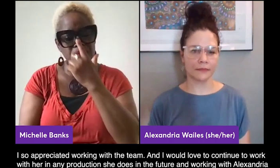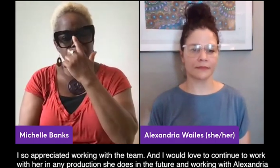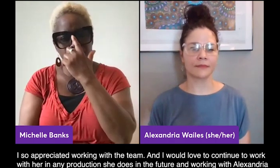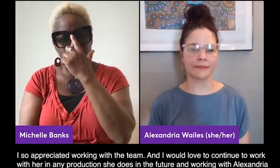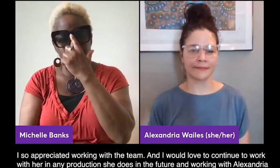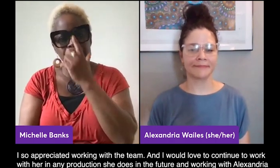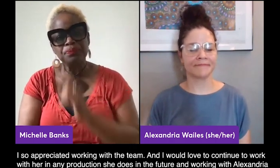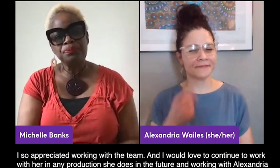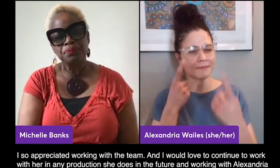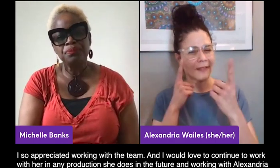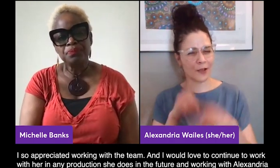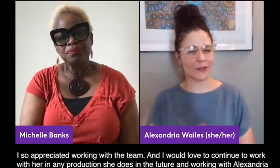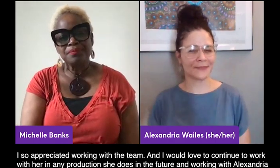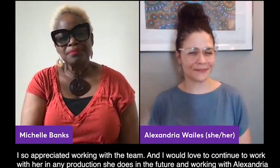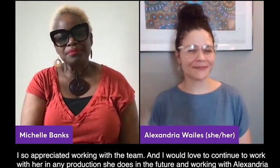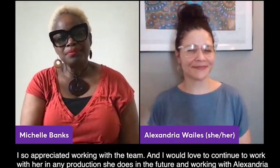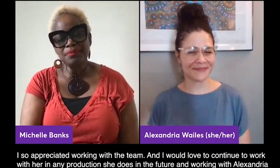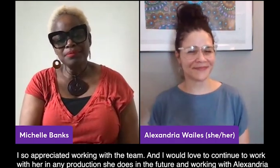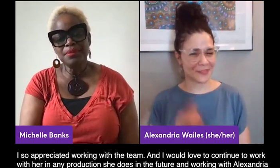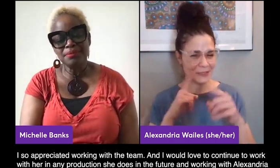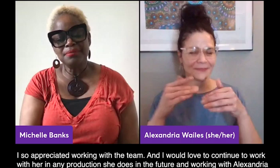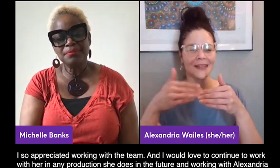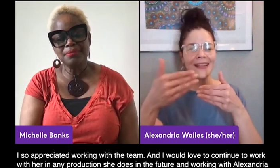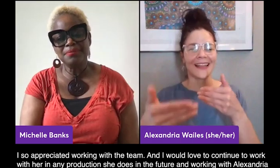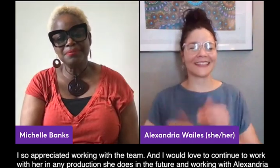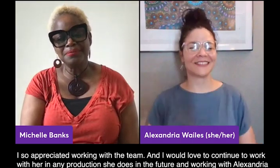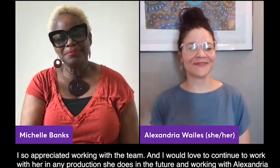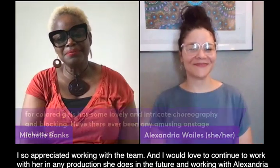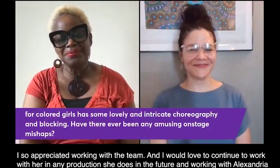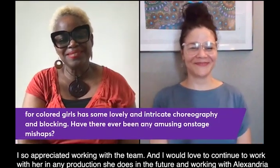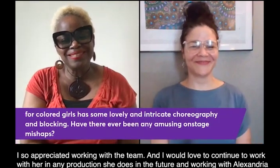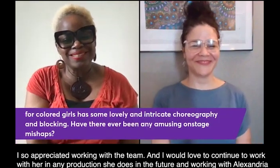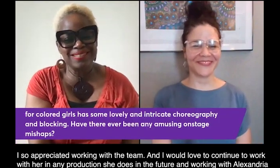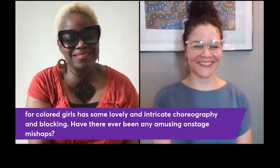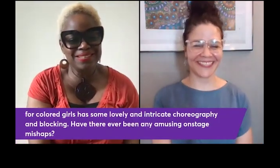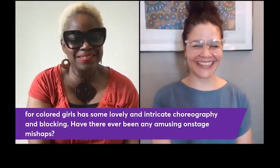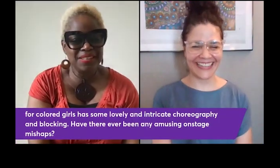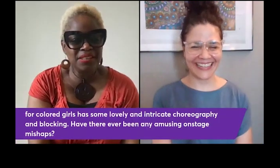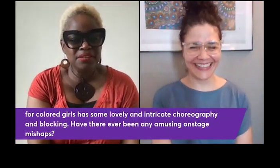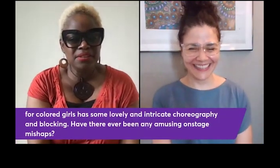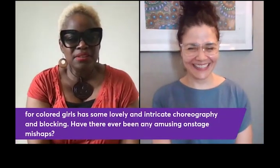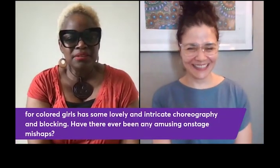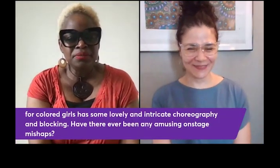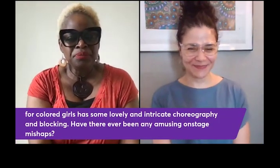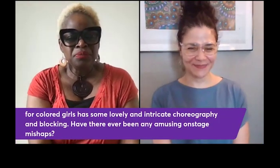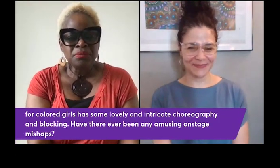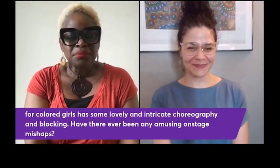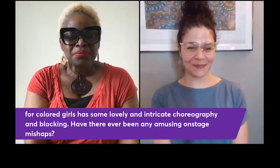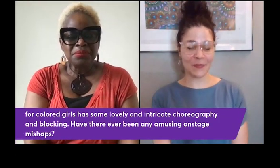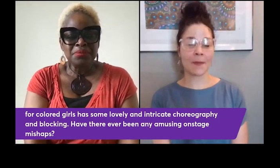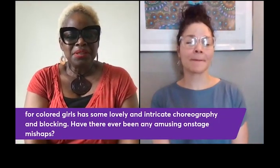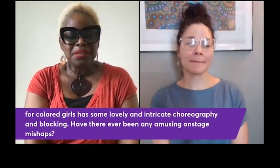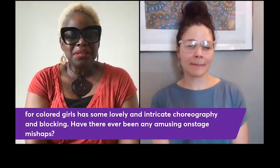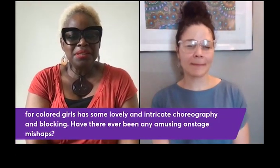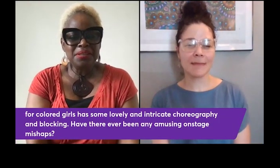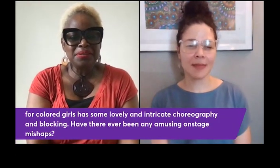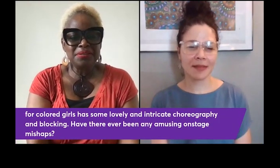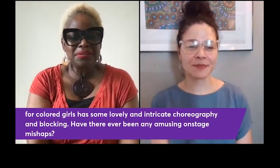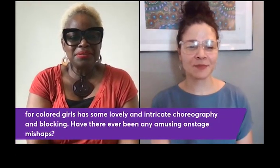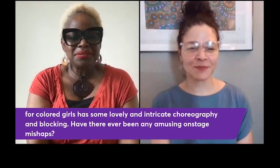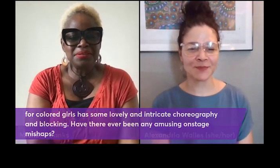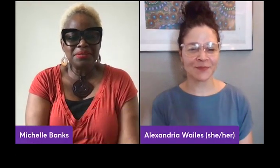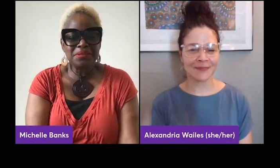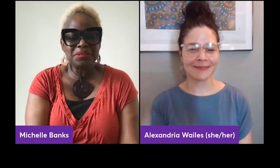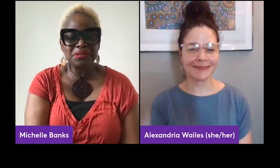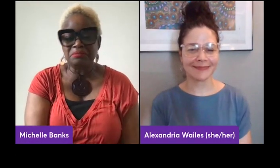I agree. Next question. For Colored Girls has some lovely and intricate choreography and blocking. Have there